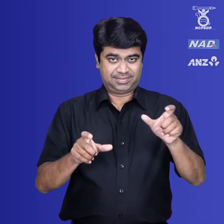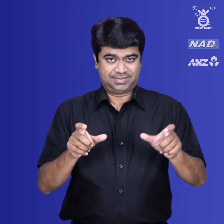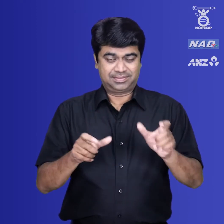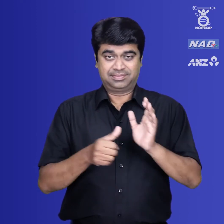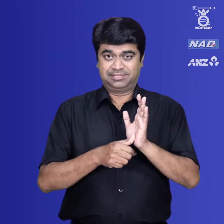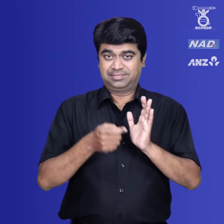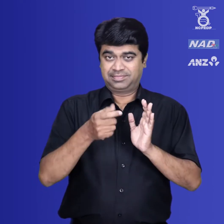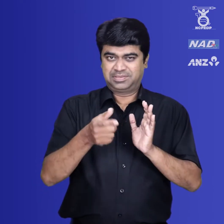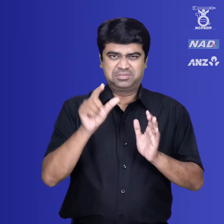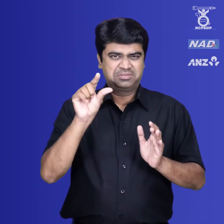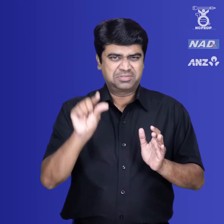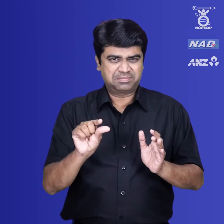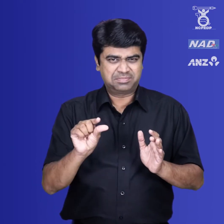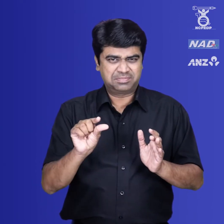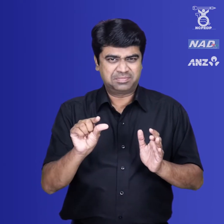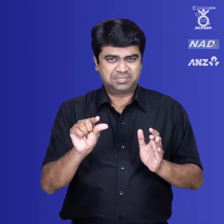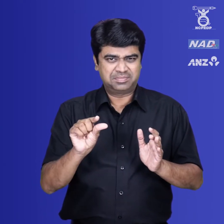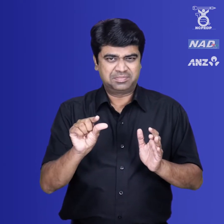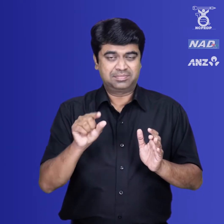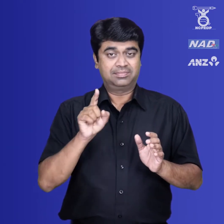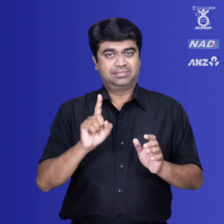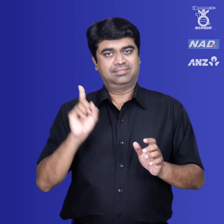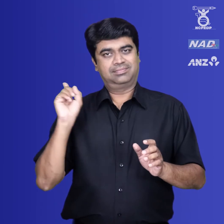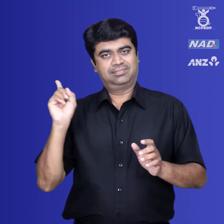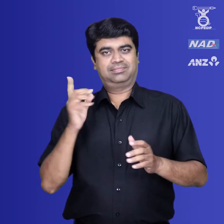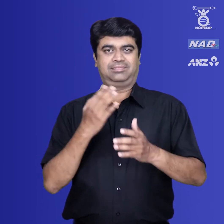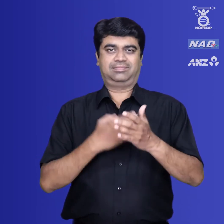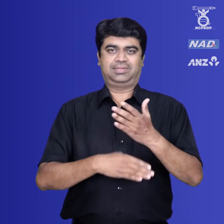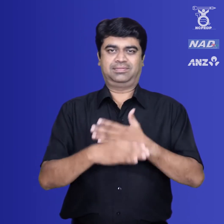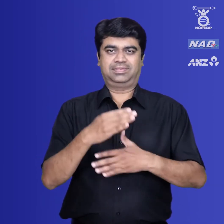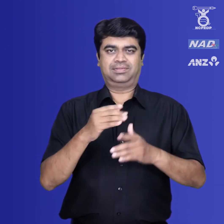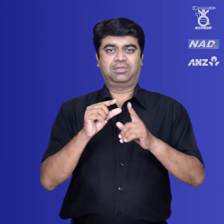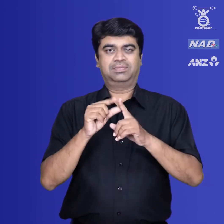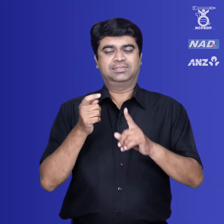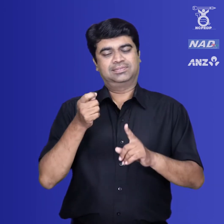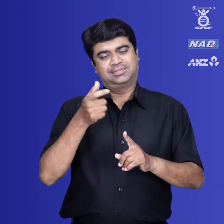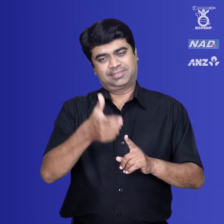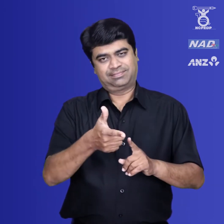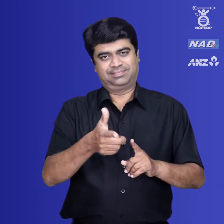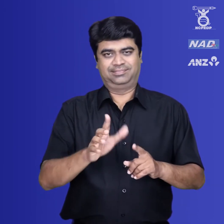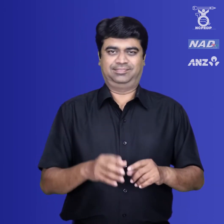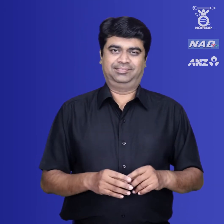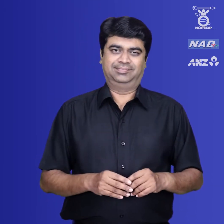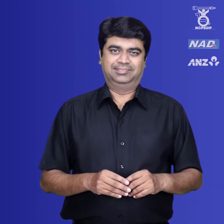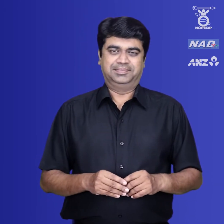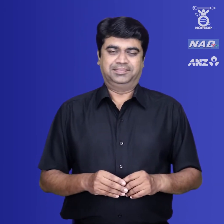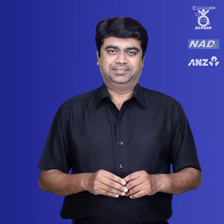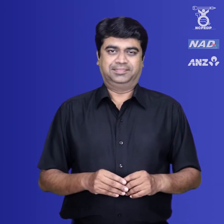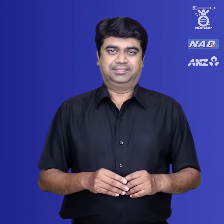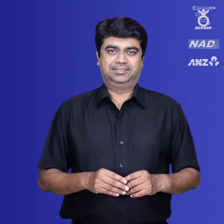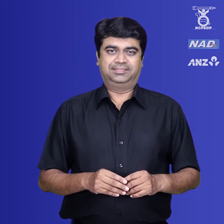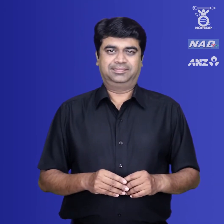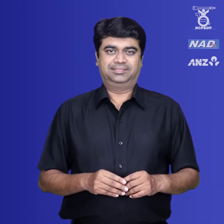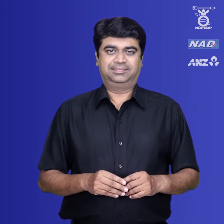Disability pension to persons with disabilities subject to such income ceiling as may be